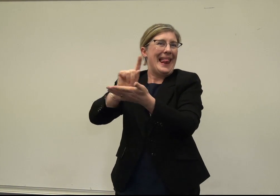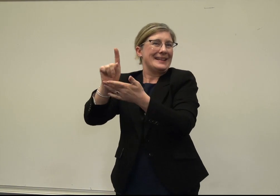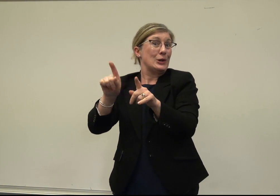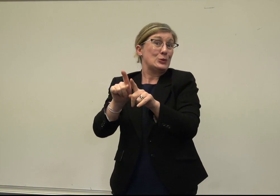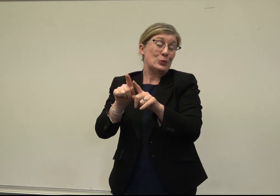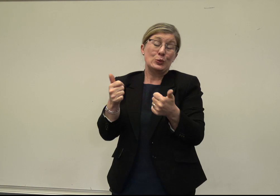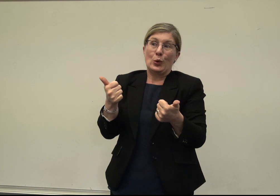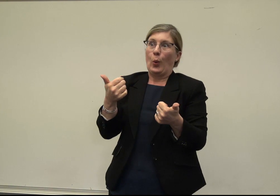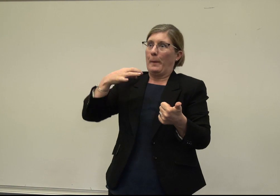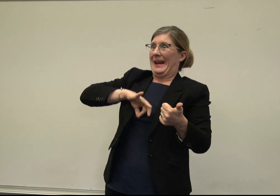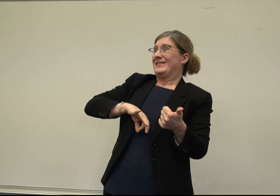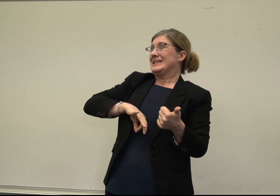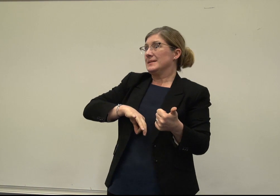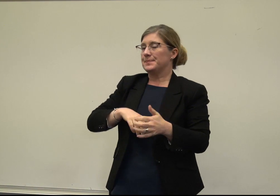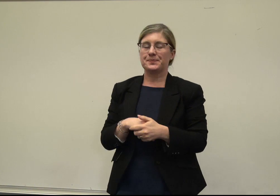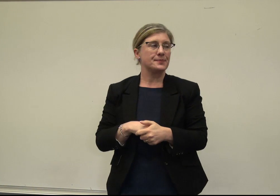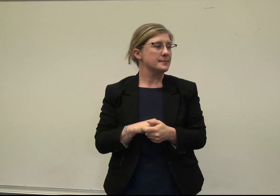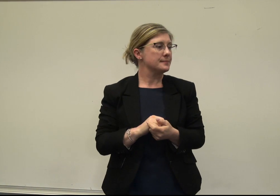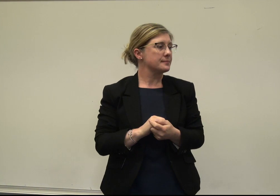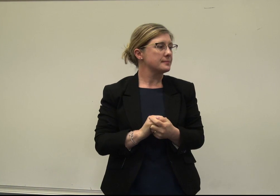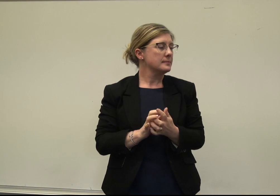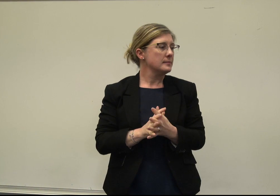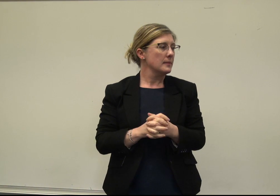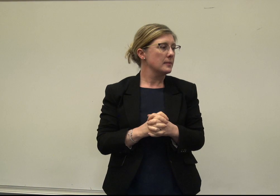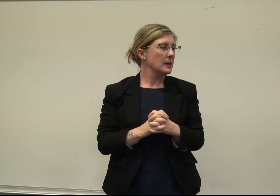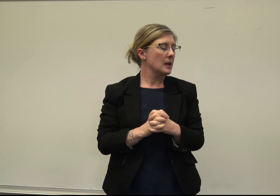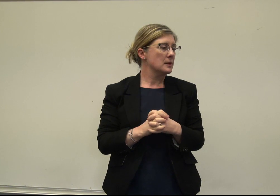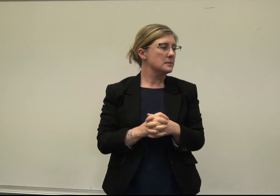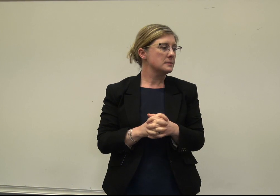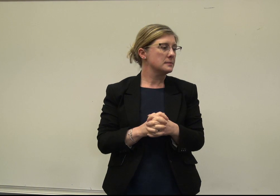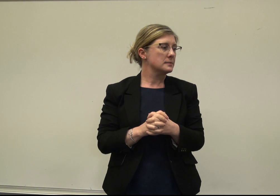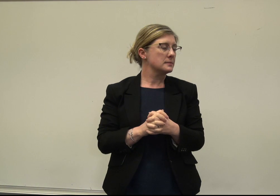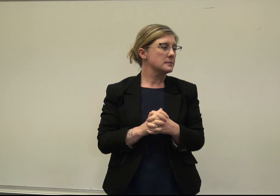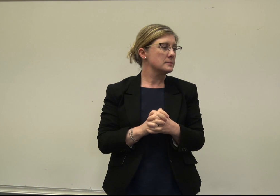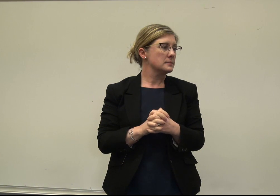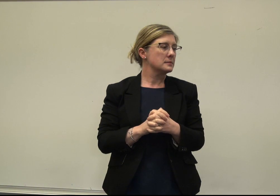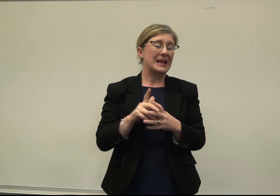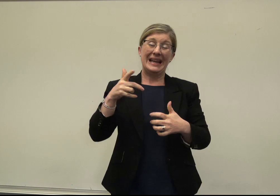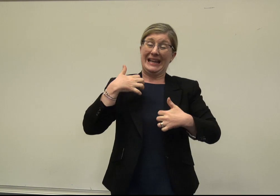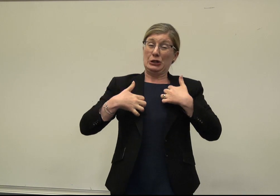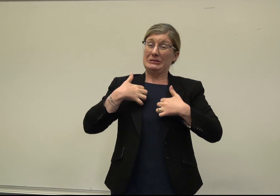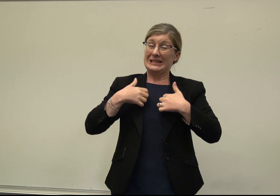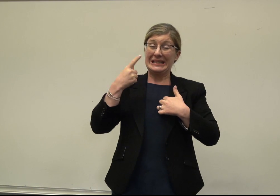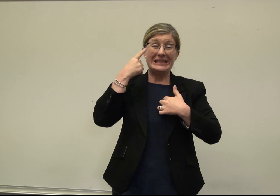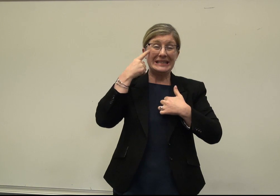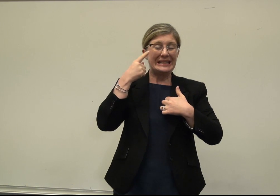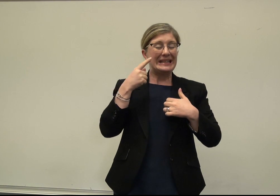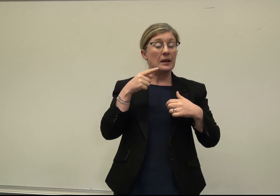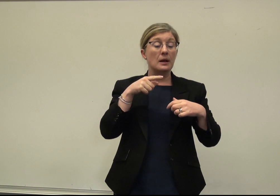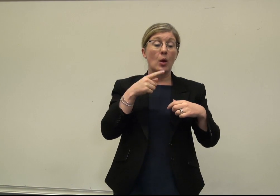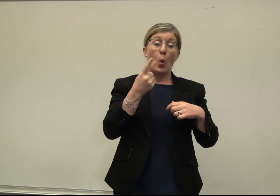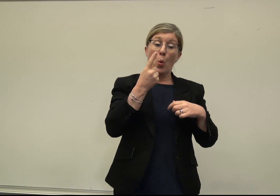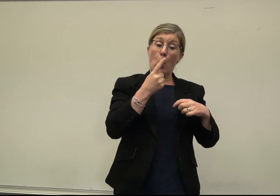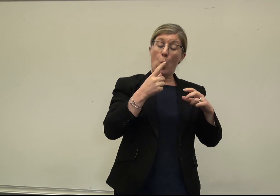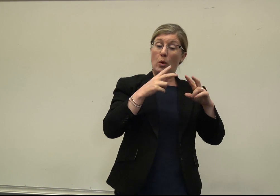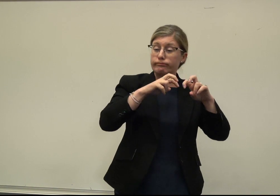not found in all bilingual children. It's interesting that the studies that don't find these benefits, they